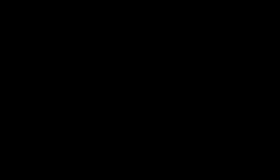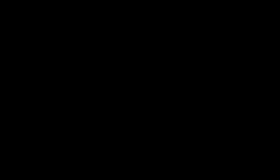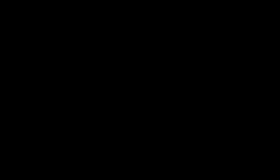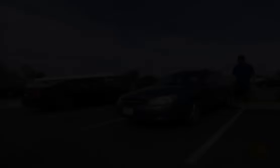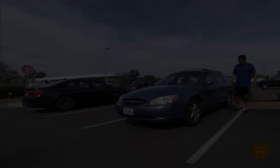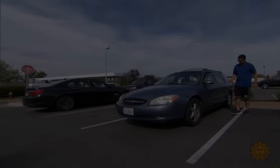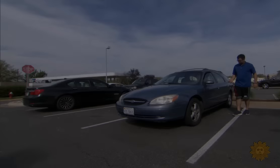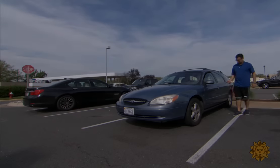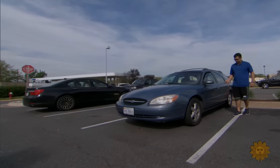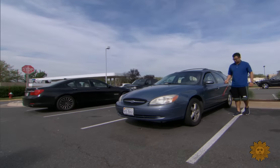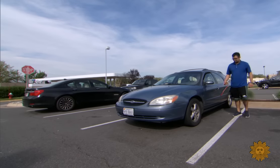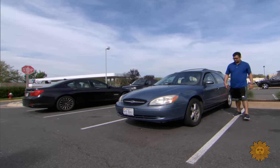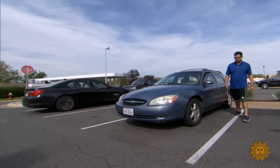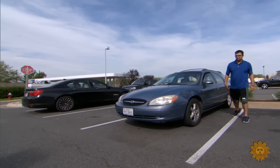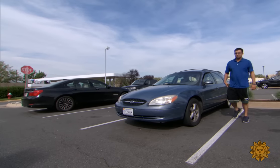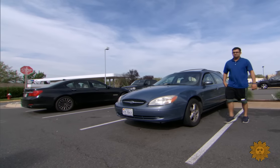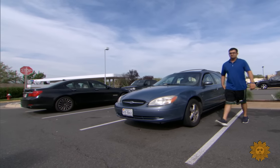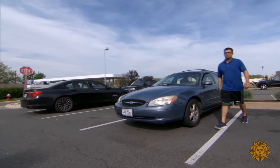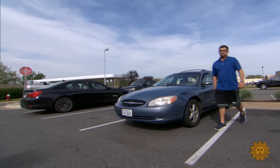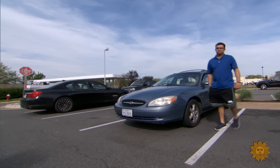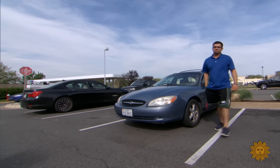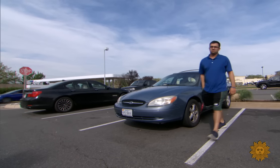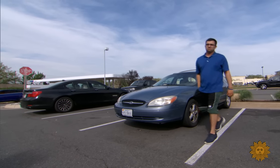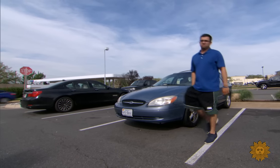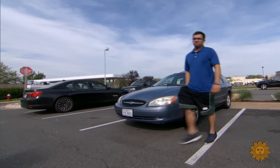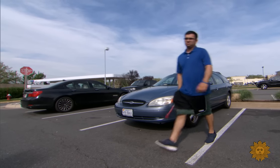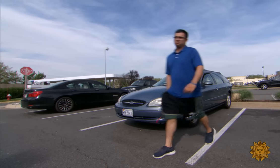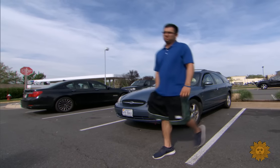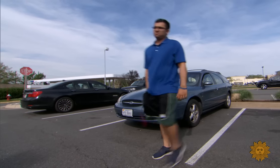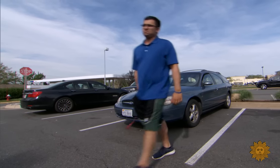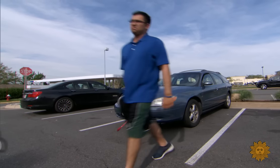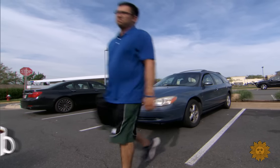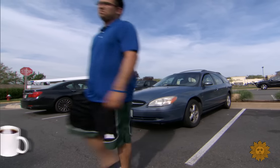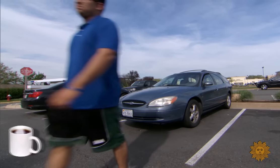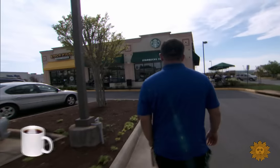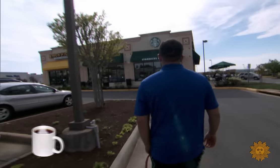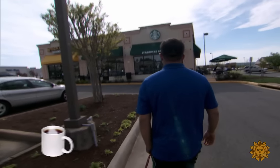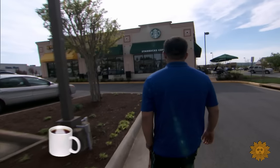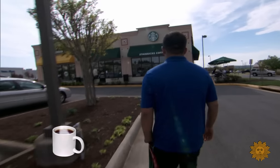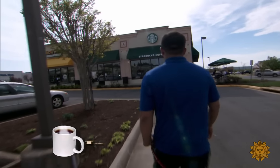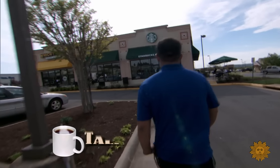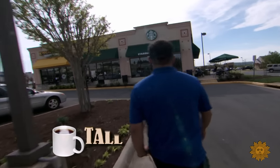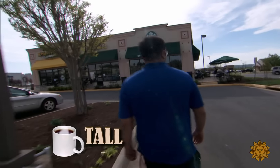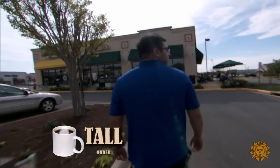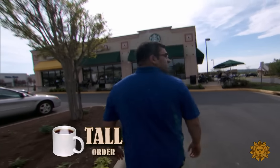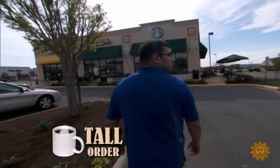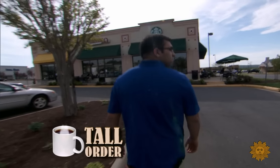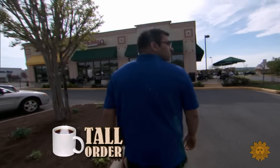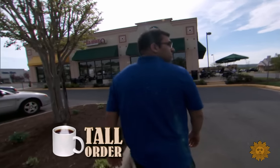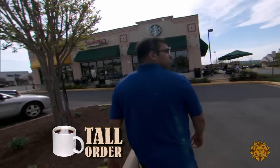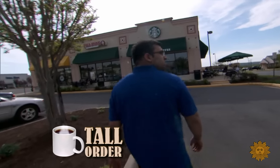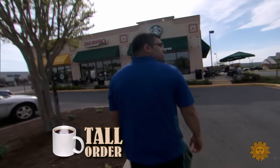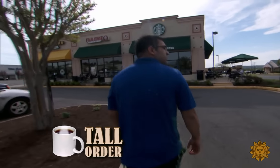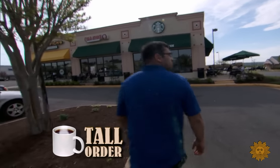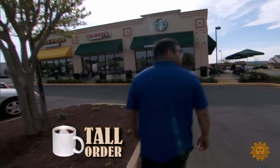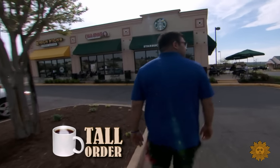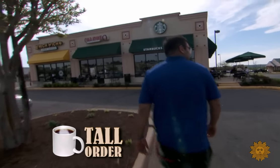For a deaf person, like Ibi Paracha of Leesburg, Virginia, getting the drink you want at Starbucks can be a tall order.